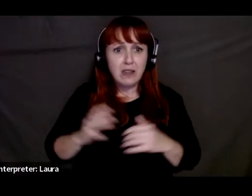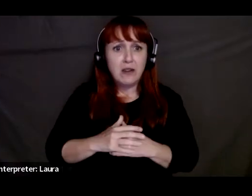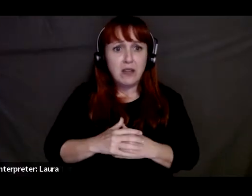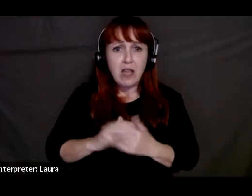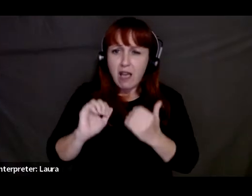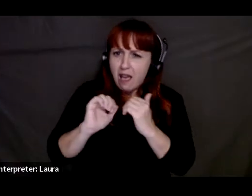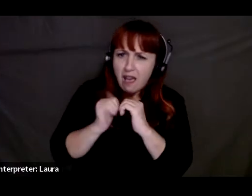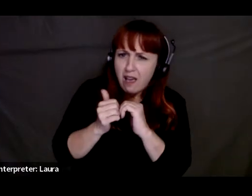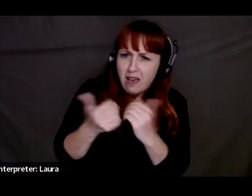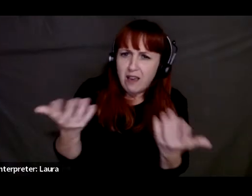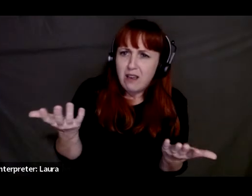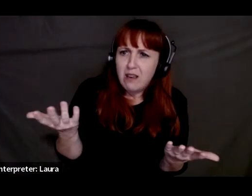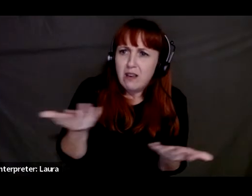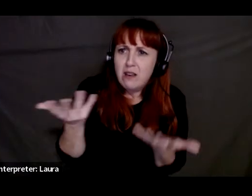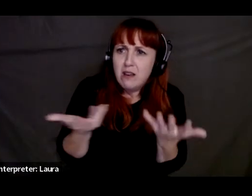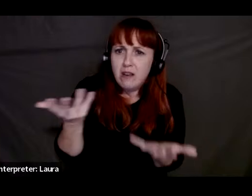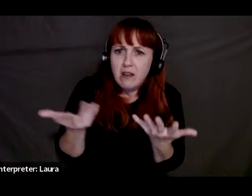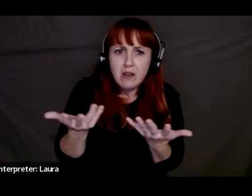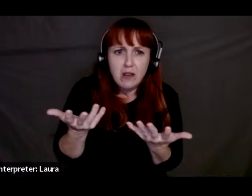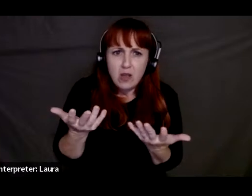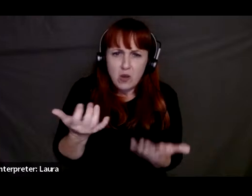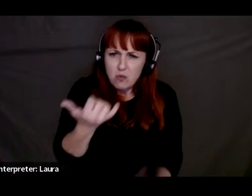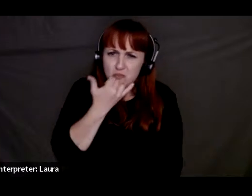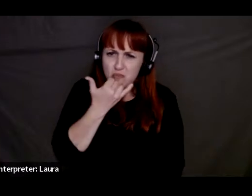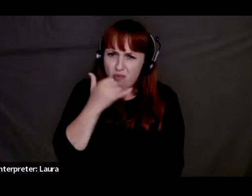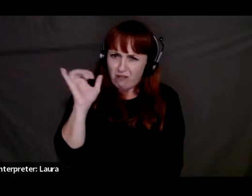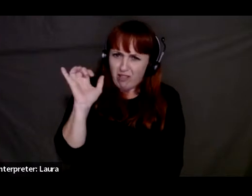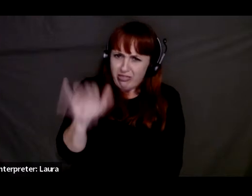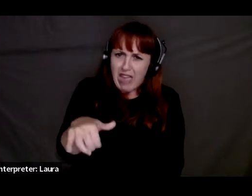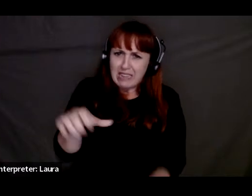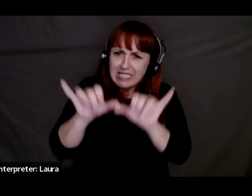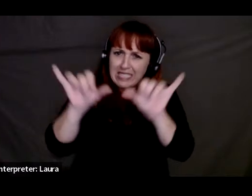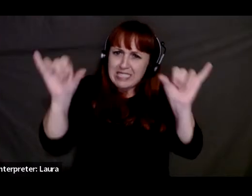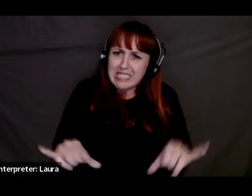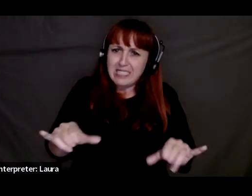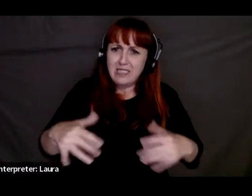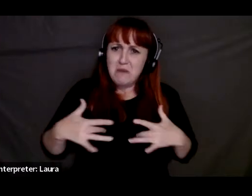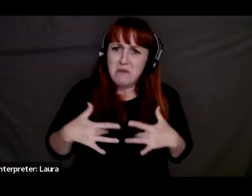How is this? What is wrong with our system?